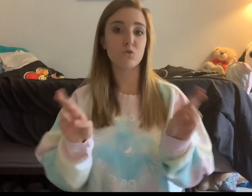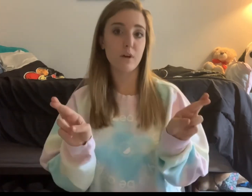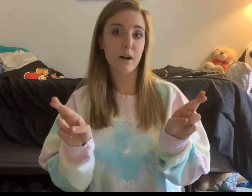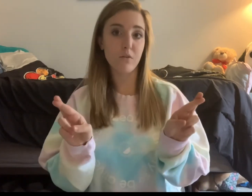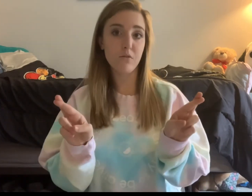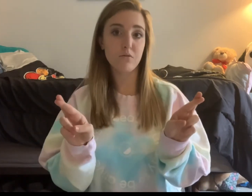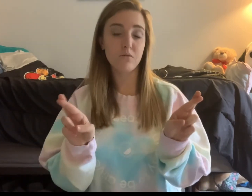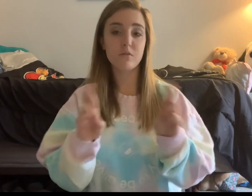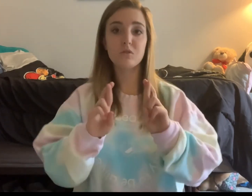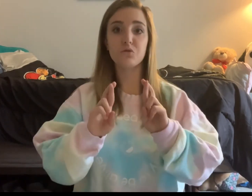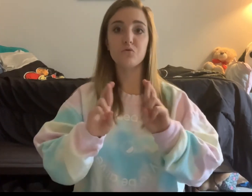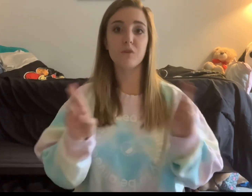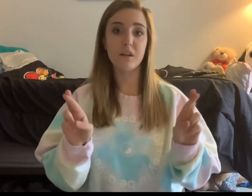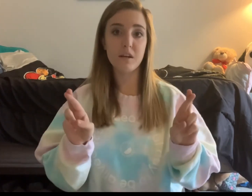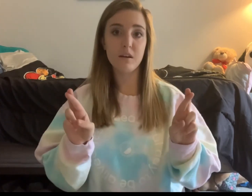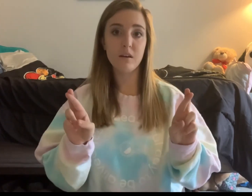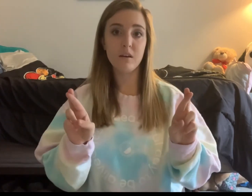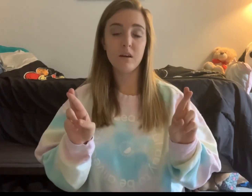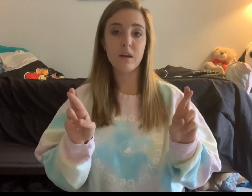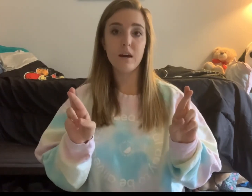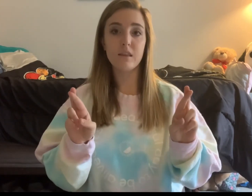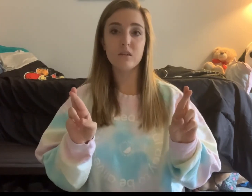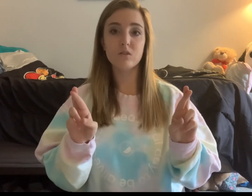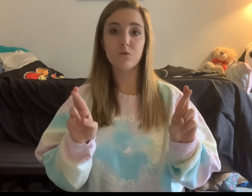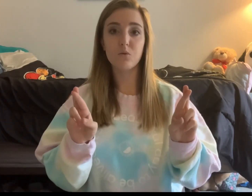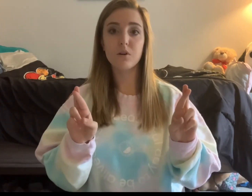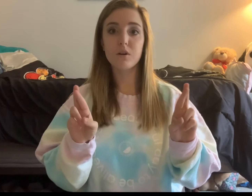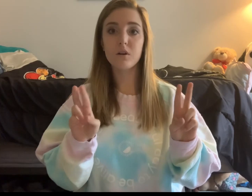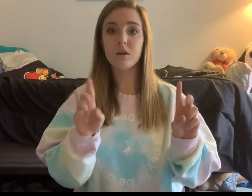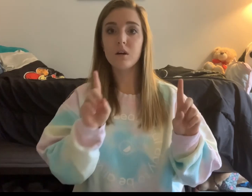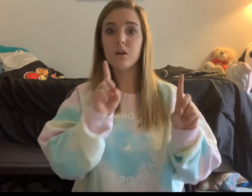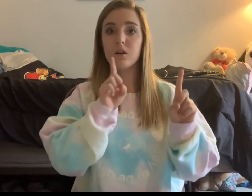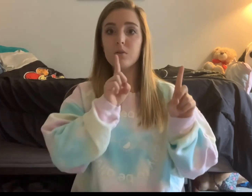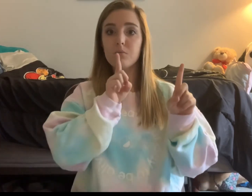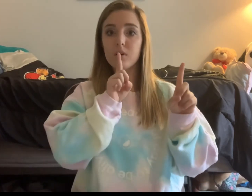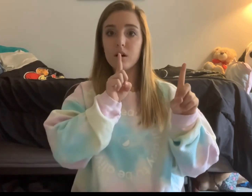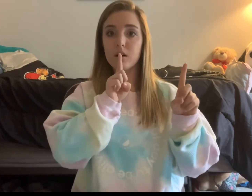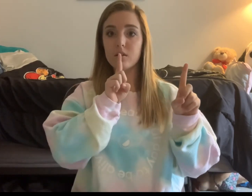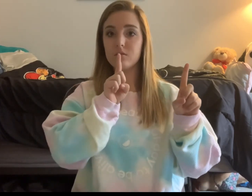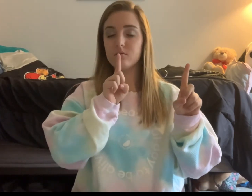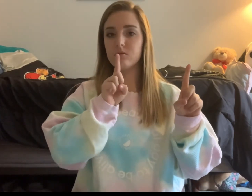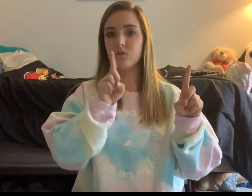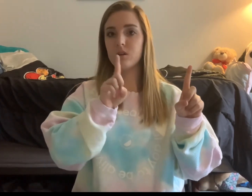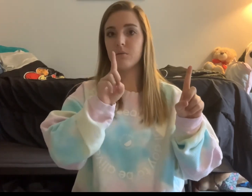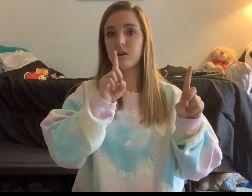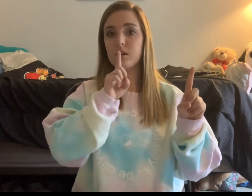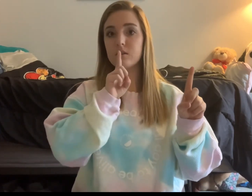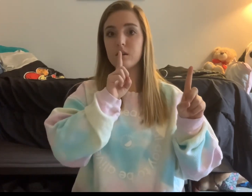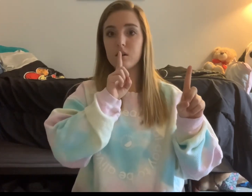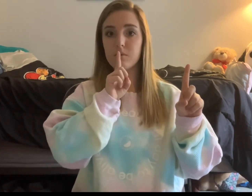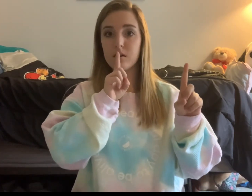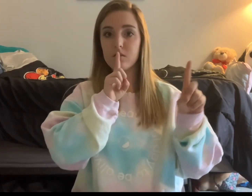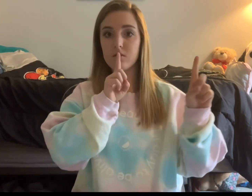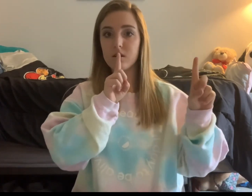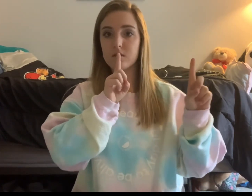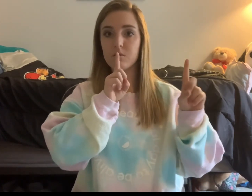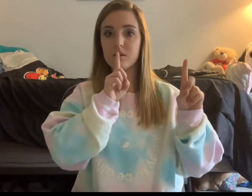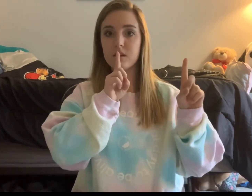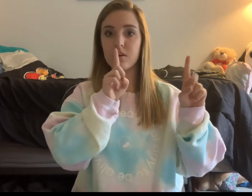out. So ready, and then to order, your dominant hand is at your mouth, your non-dominant is out, and then you